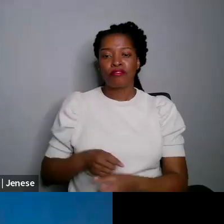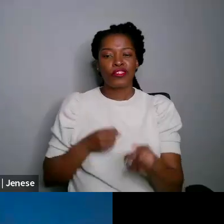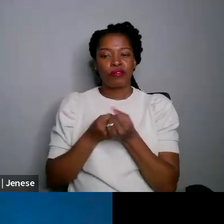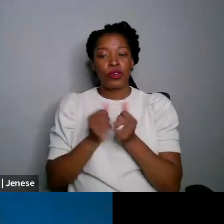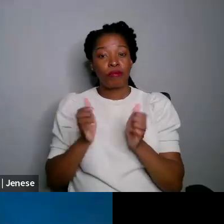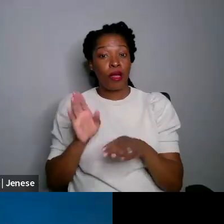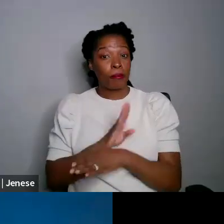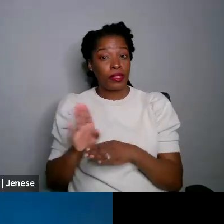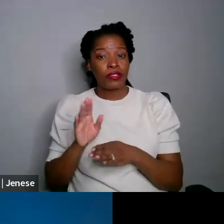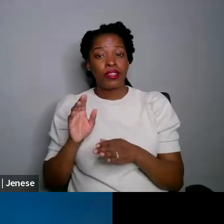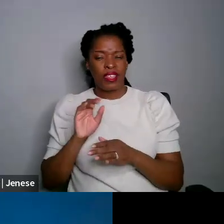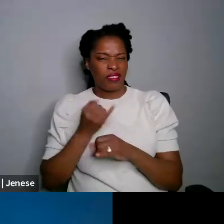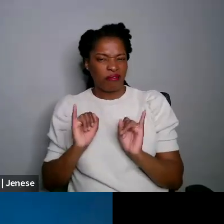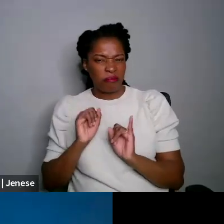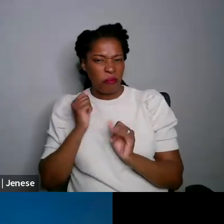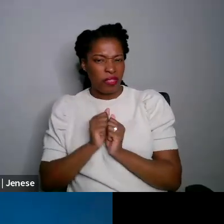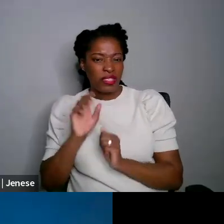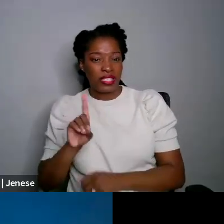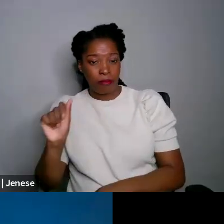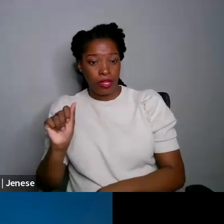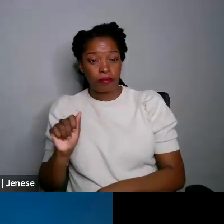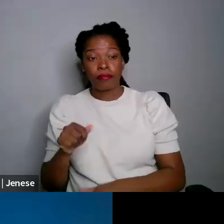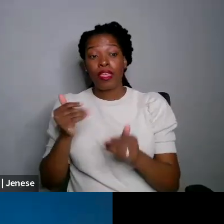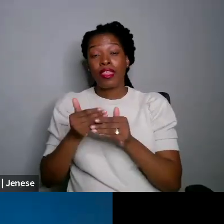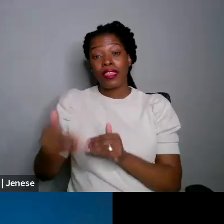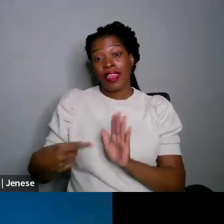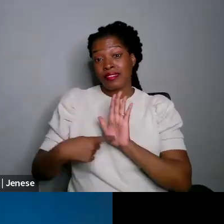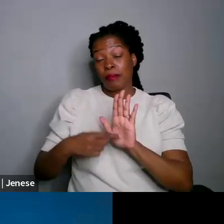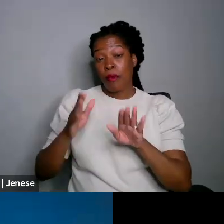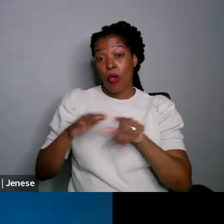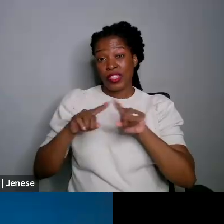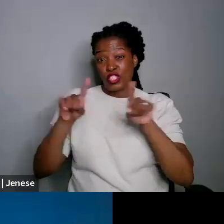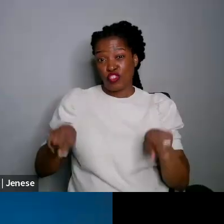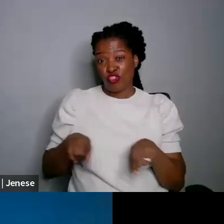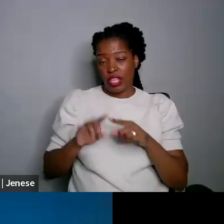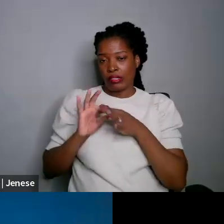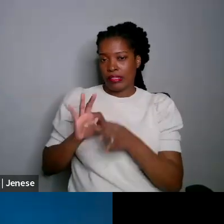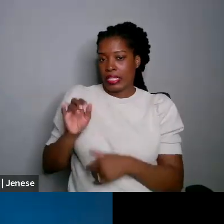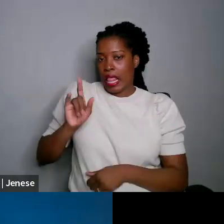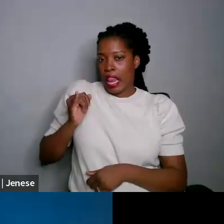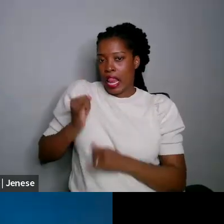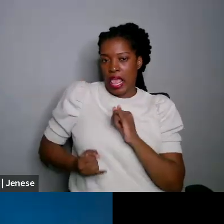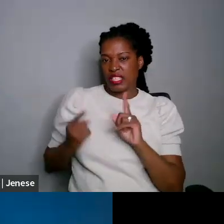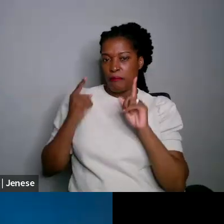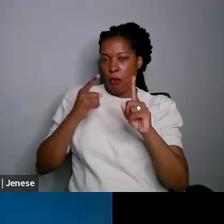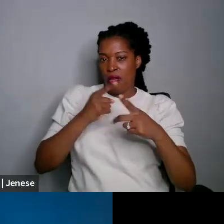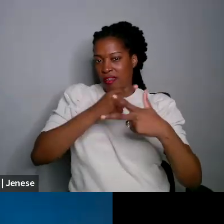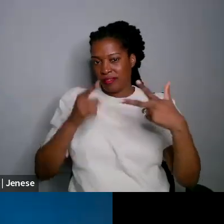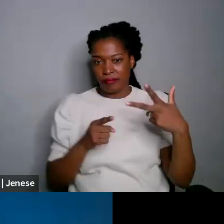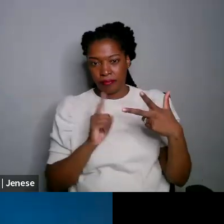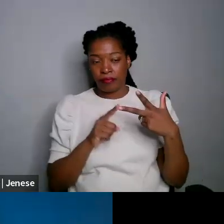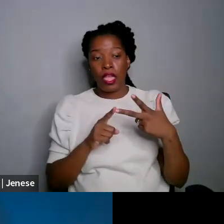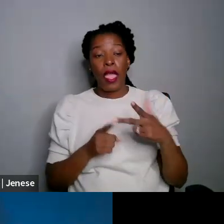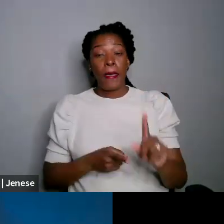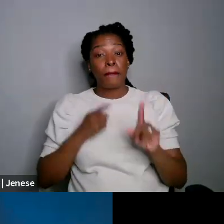The next example on the screen ties into the last point I have on this slide about mission driven. Make sure your